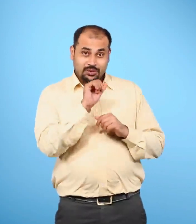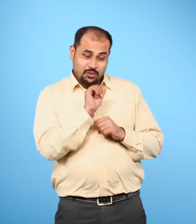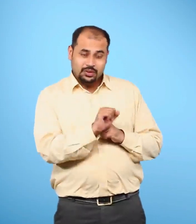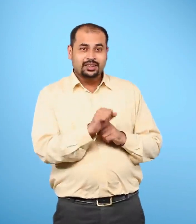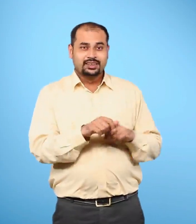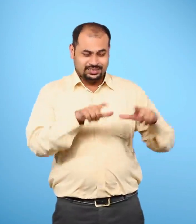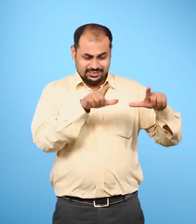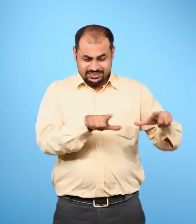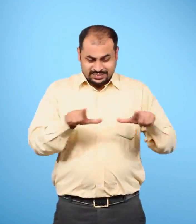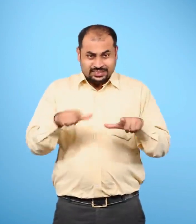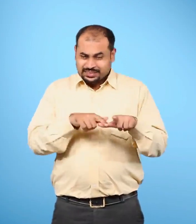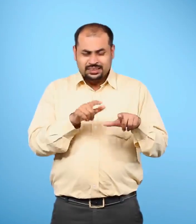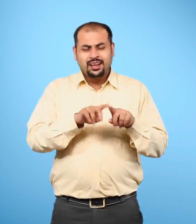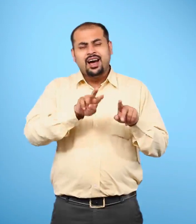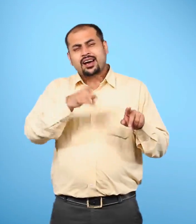Ch-3 tried to make some other tiles.